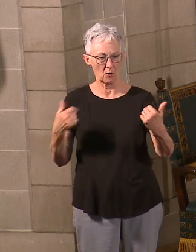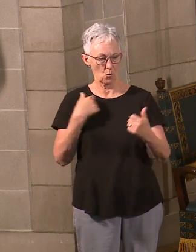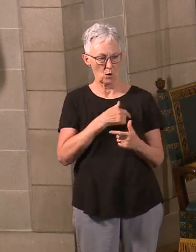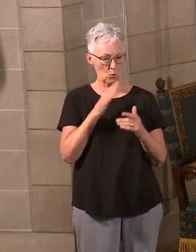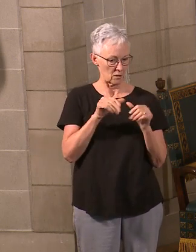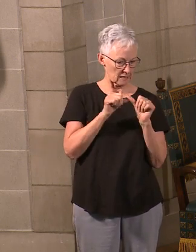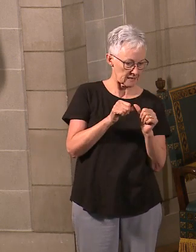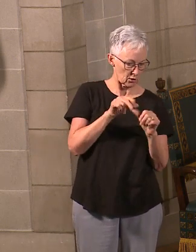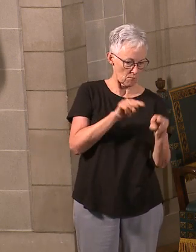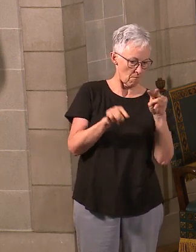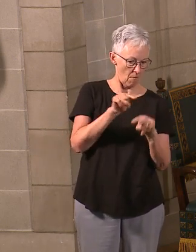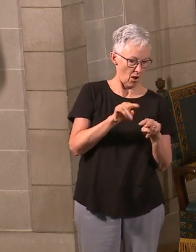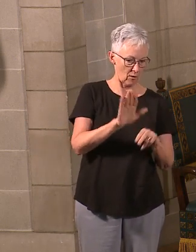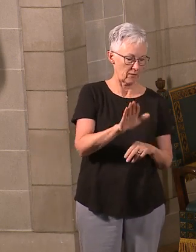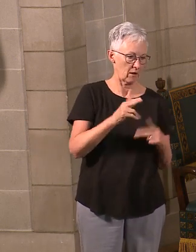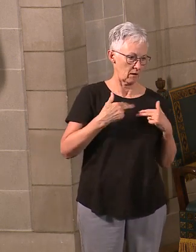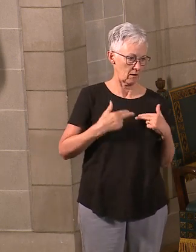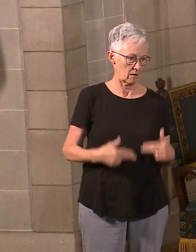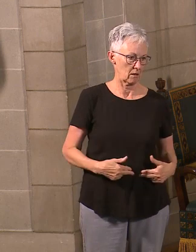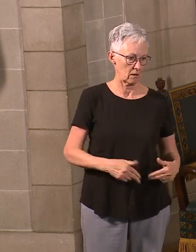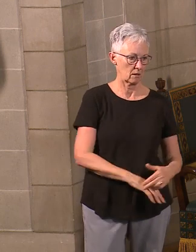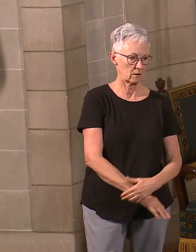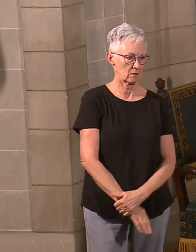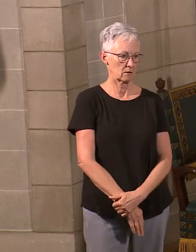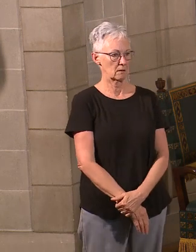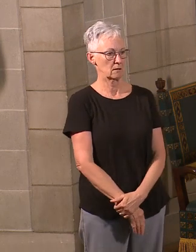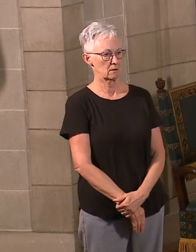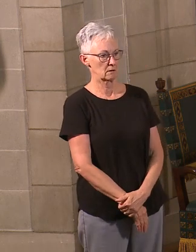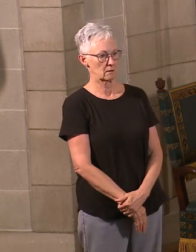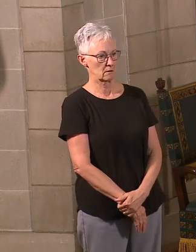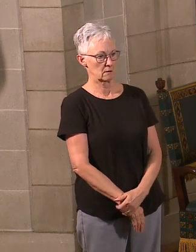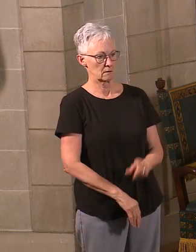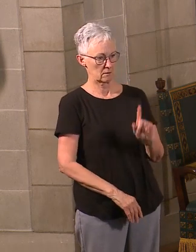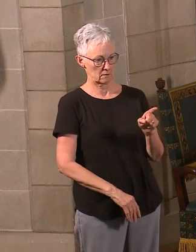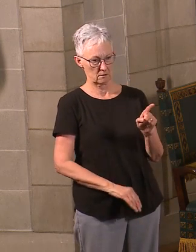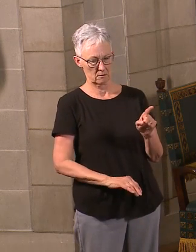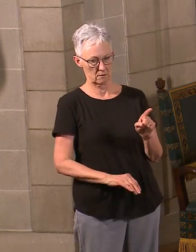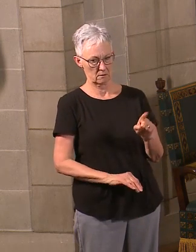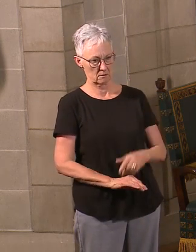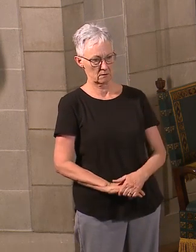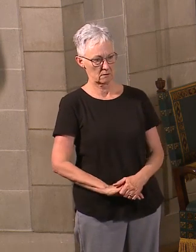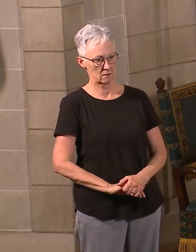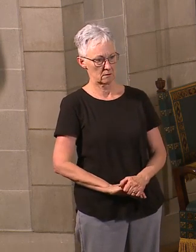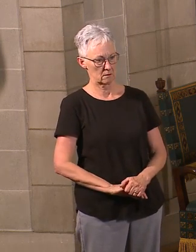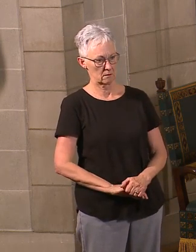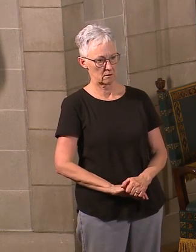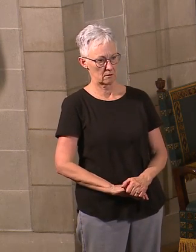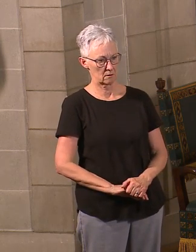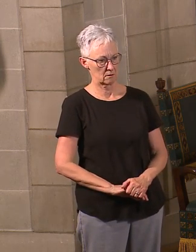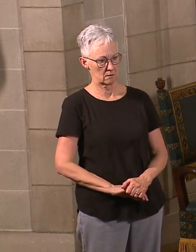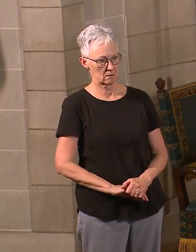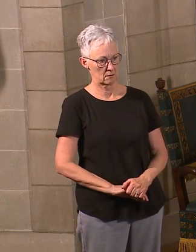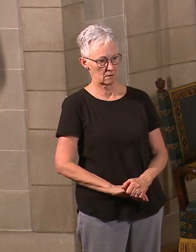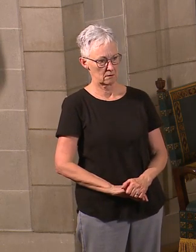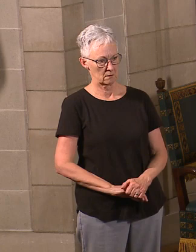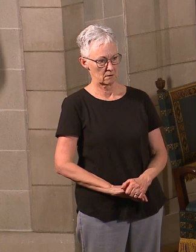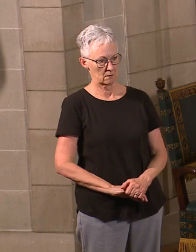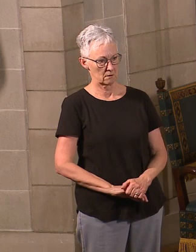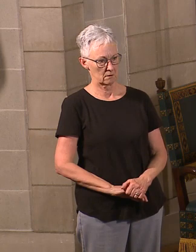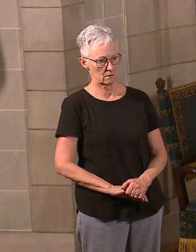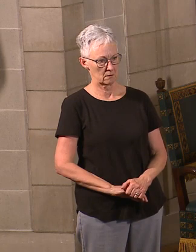forth. Yeah, Just following up on that. yeah. If they had to be quarantined, where would you put them? Usually in a cell with